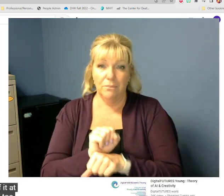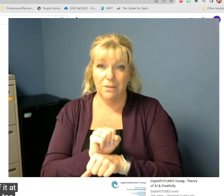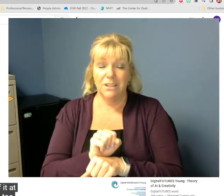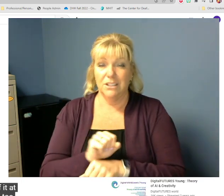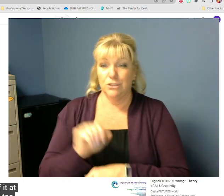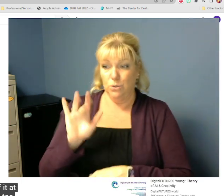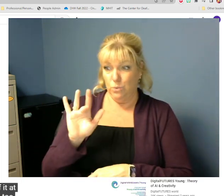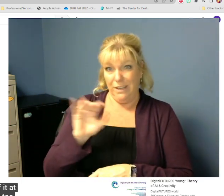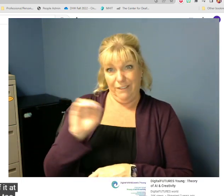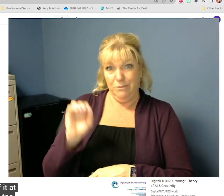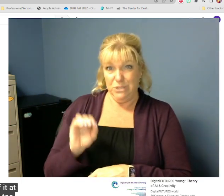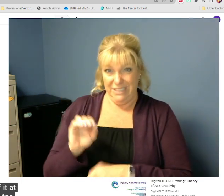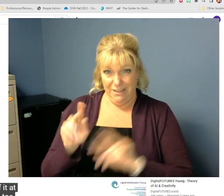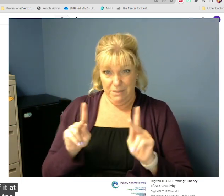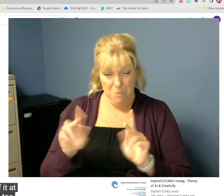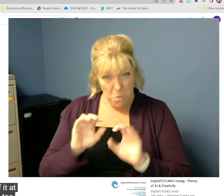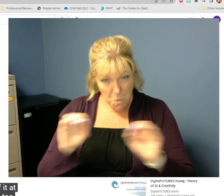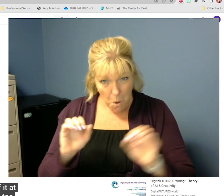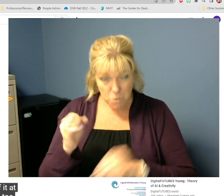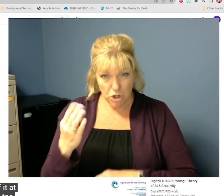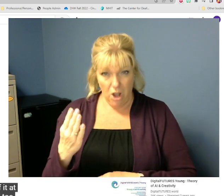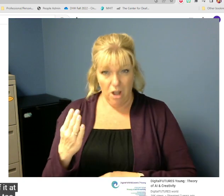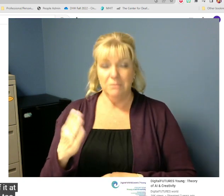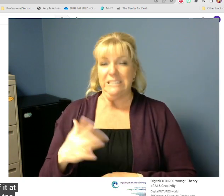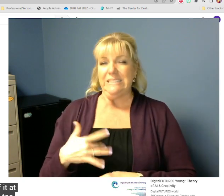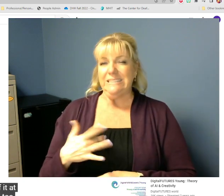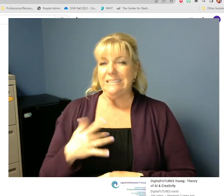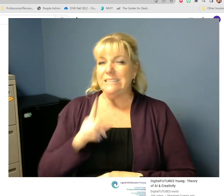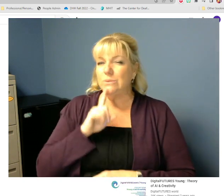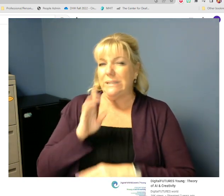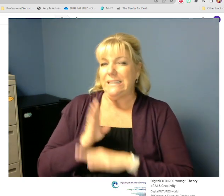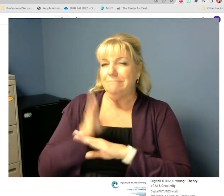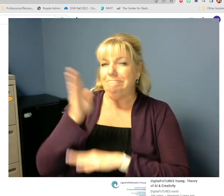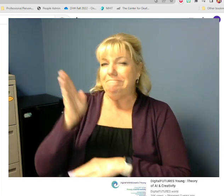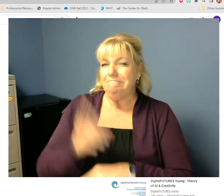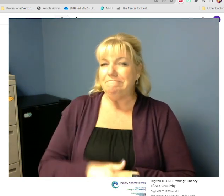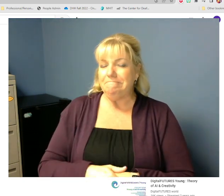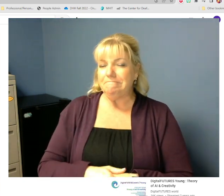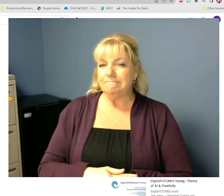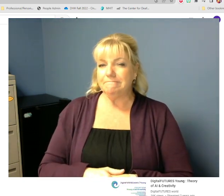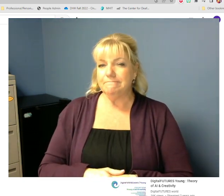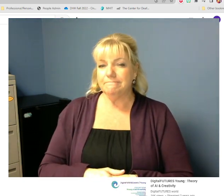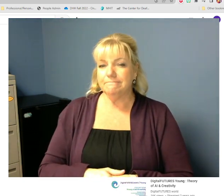least 45% probably are still too low.